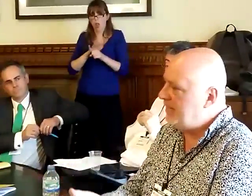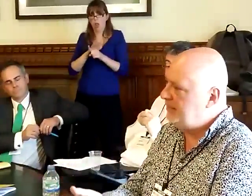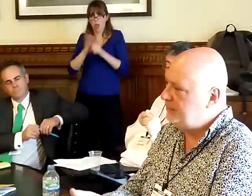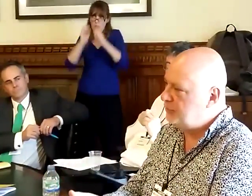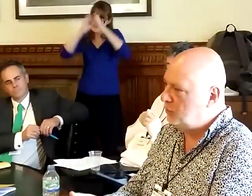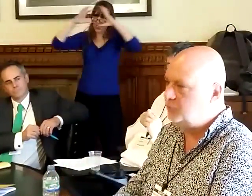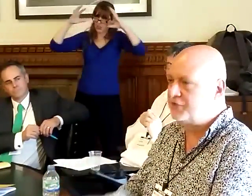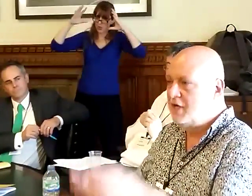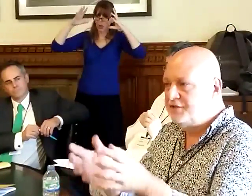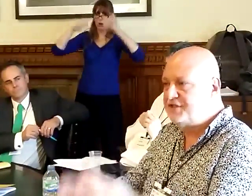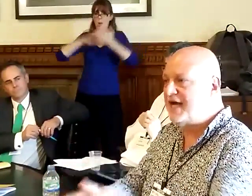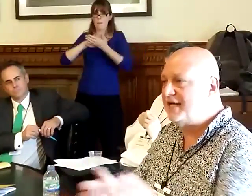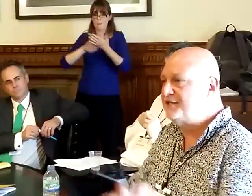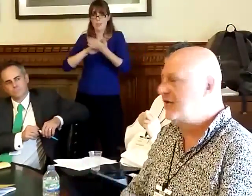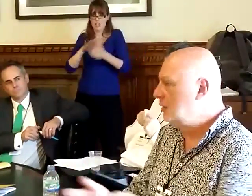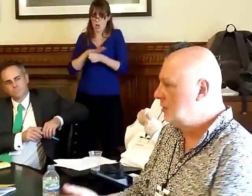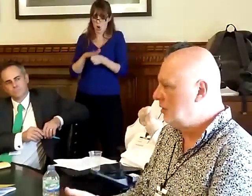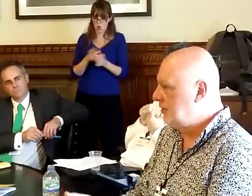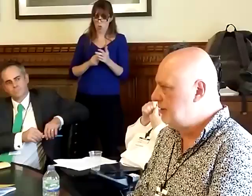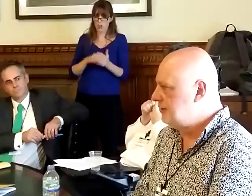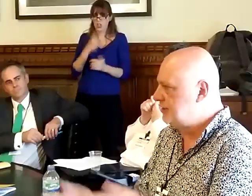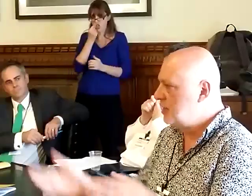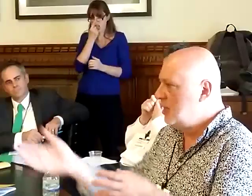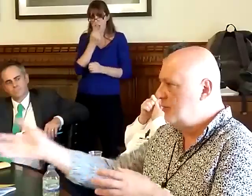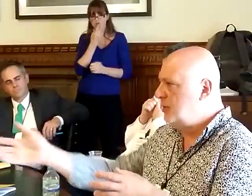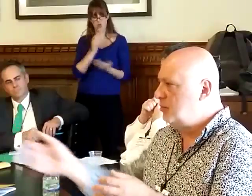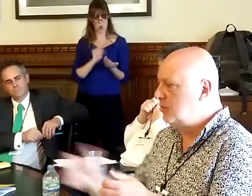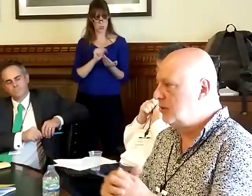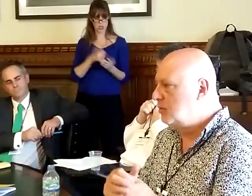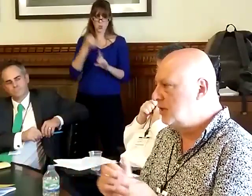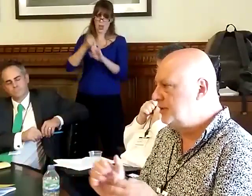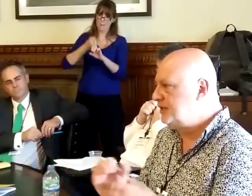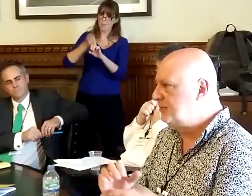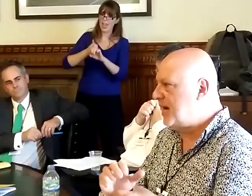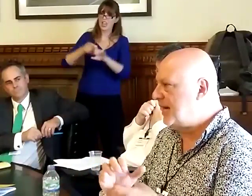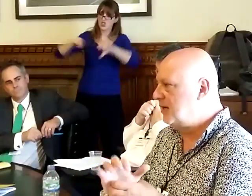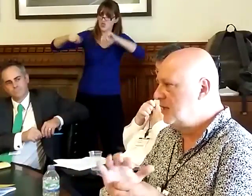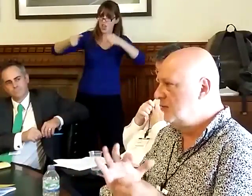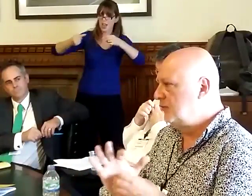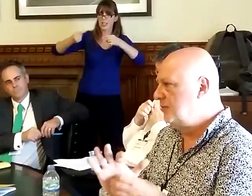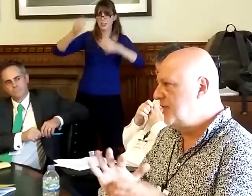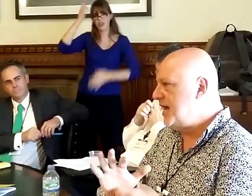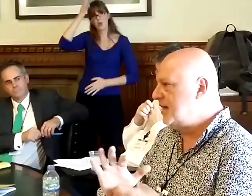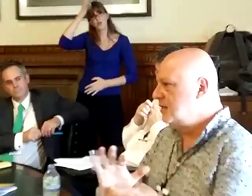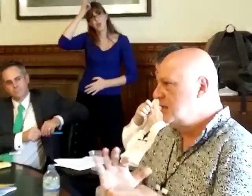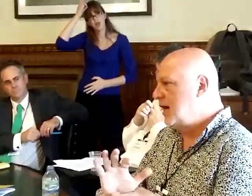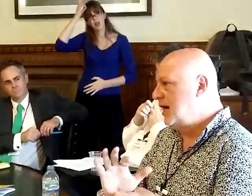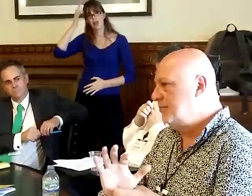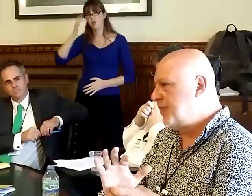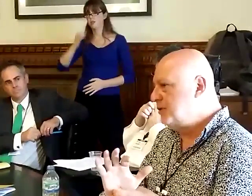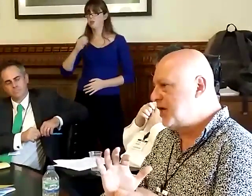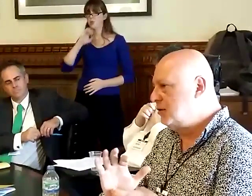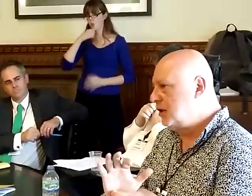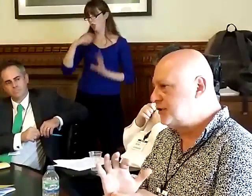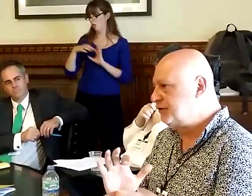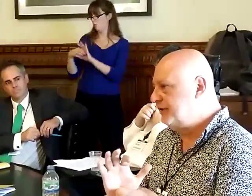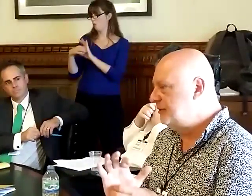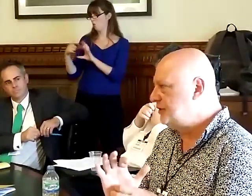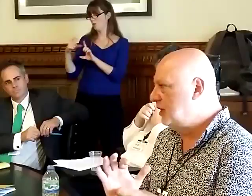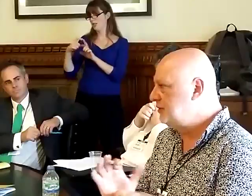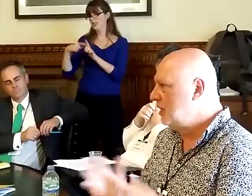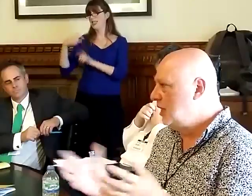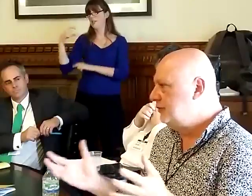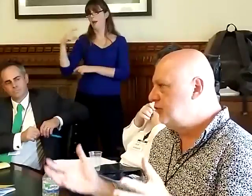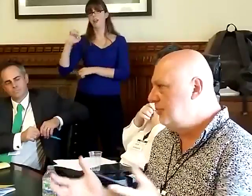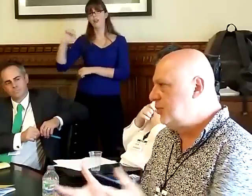as campaigning tools to challenge their local authorities. And we're going to work with DPAC from their postcode